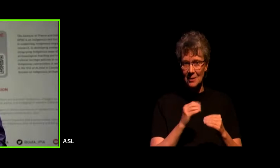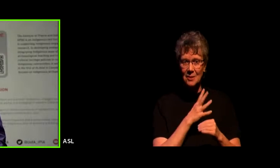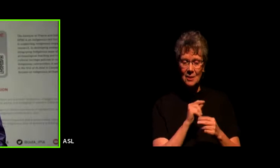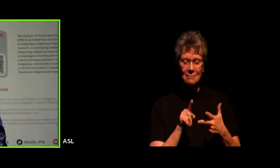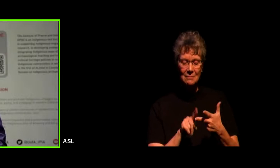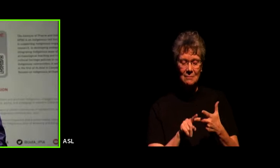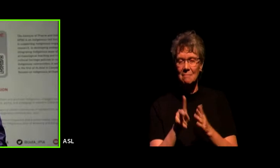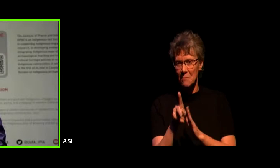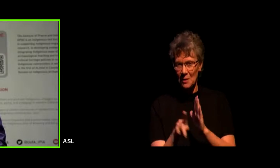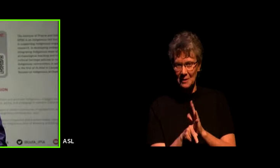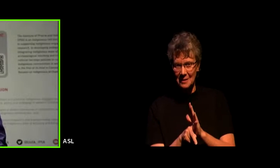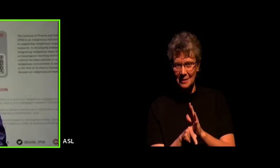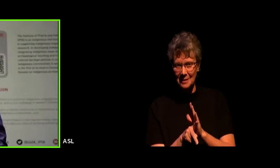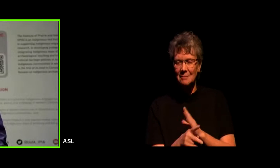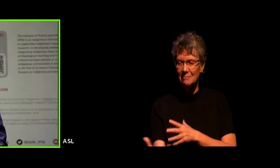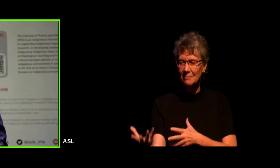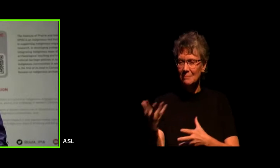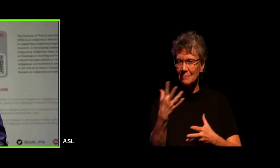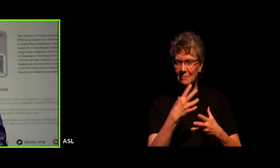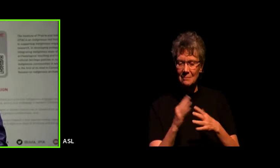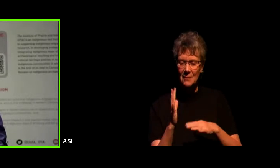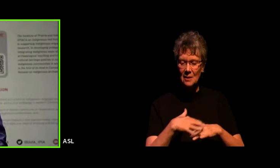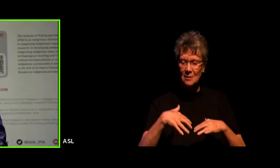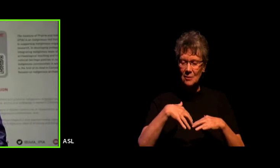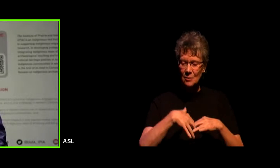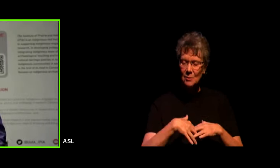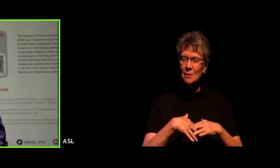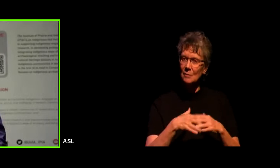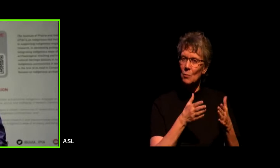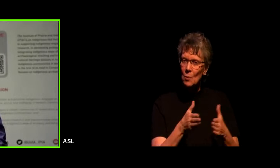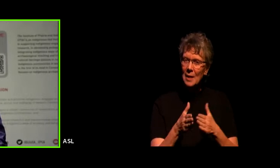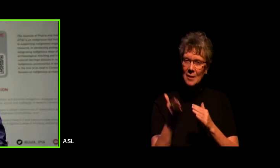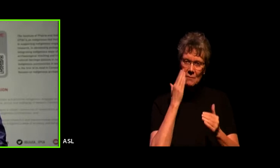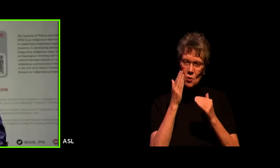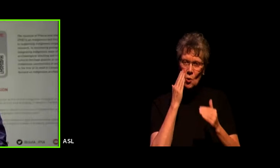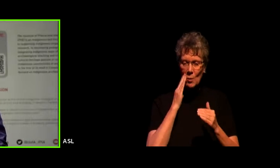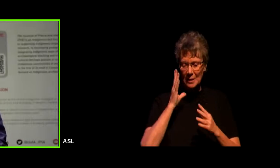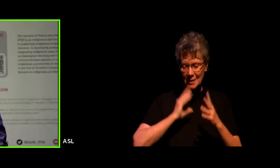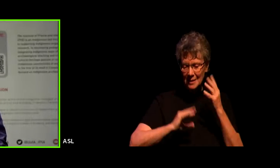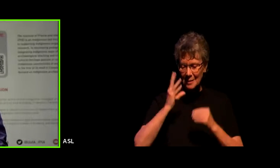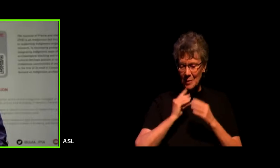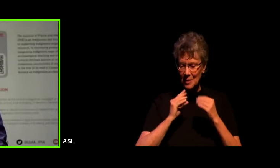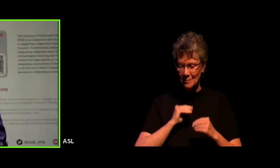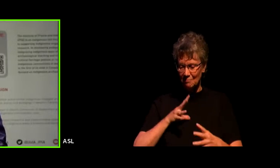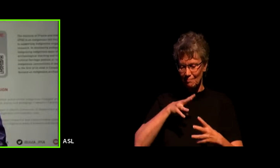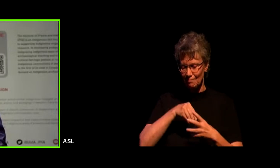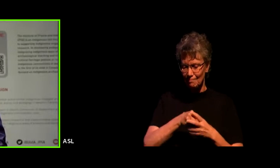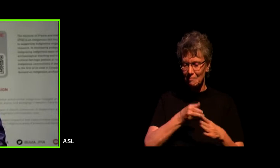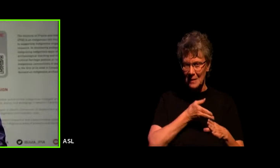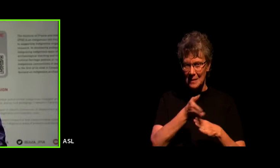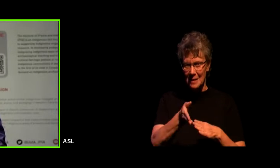ways of knowing and being with archaeology. We in the Faculty of Arts and at the U of A are deeply grateful to include